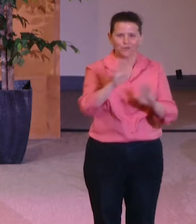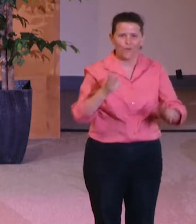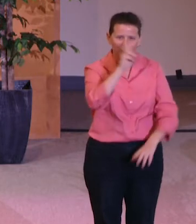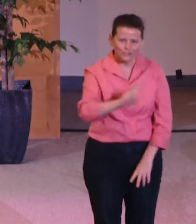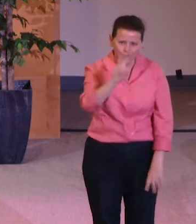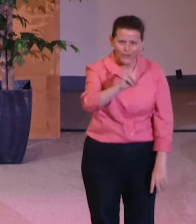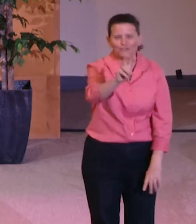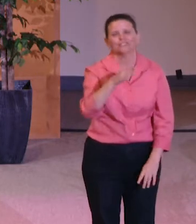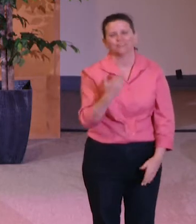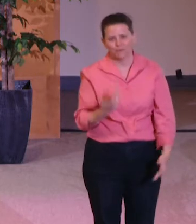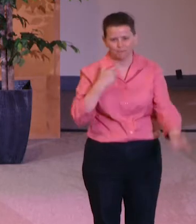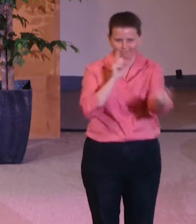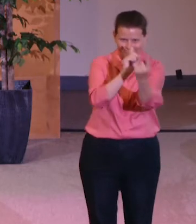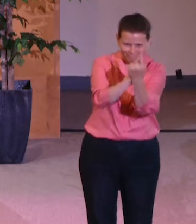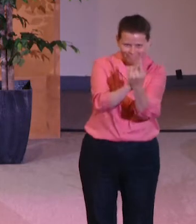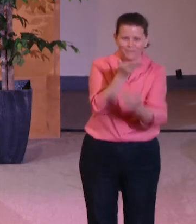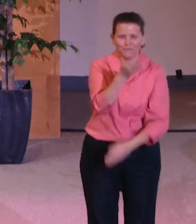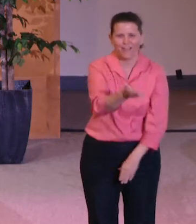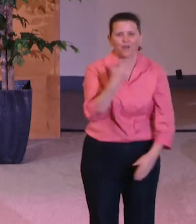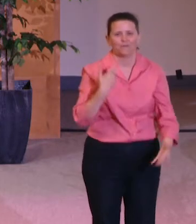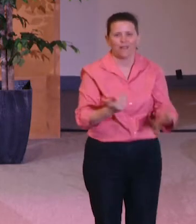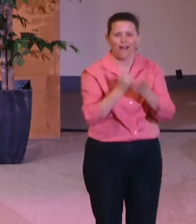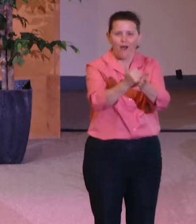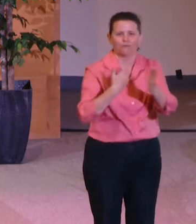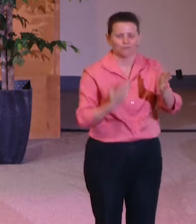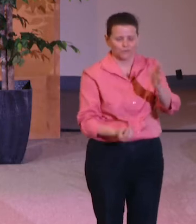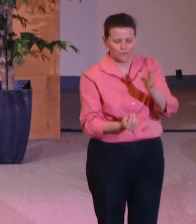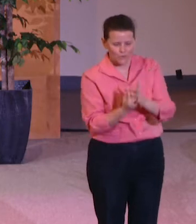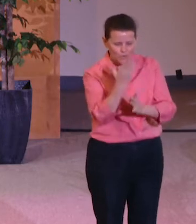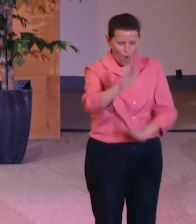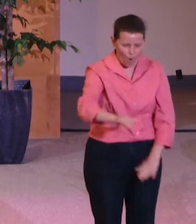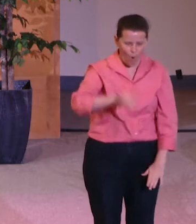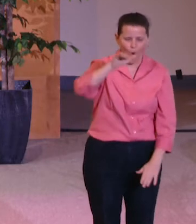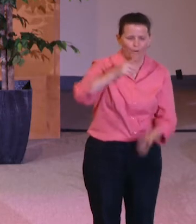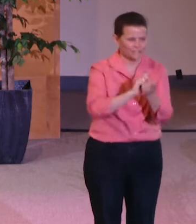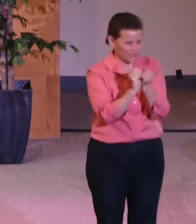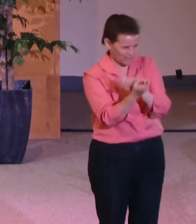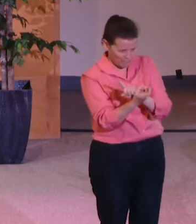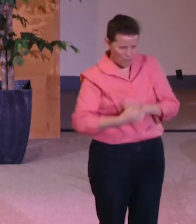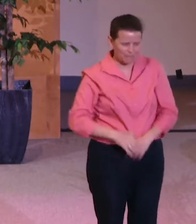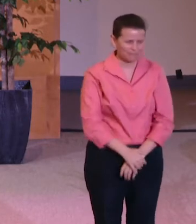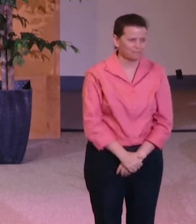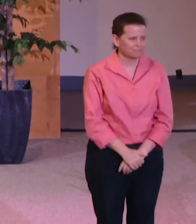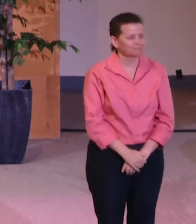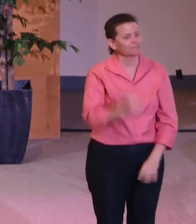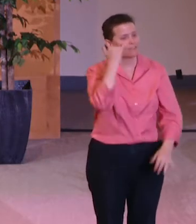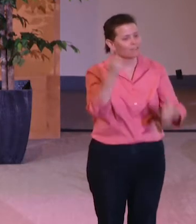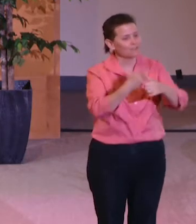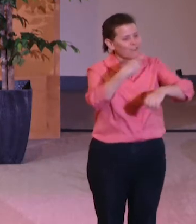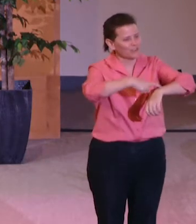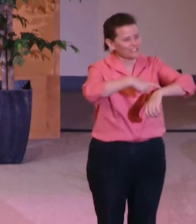to grow and transform yourself. So we want to welcome you if this is your first time here this morning. And if you need more